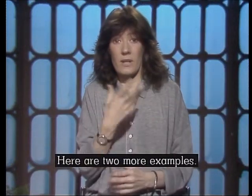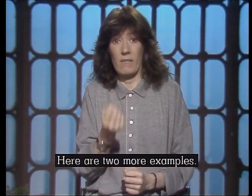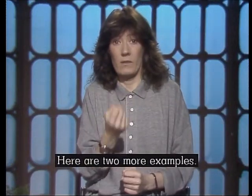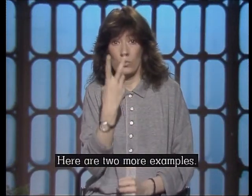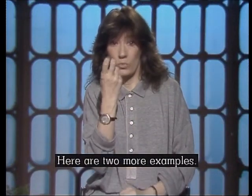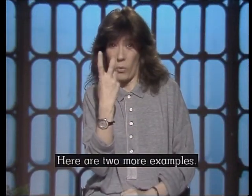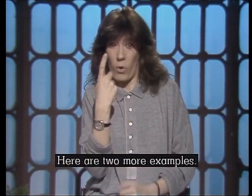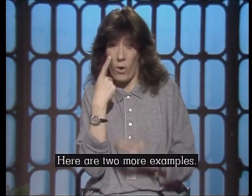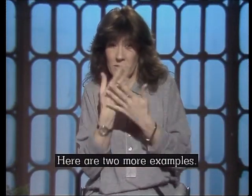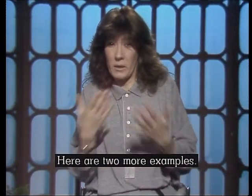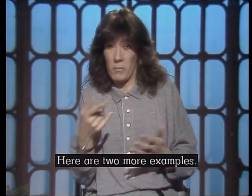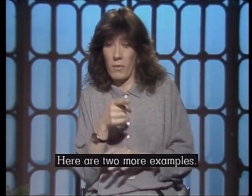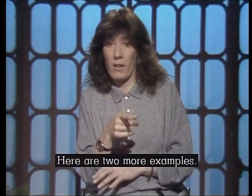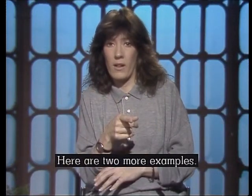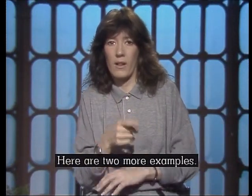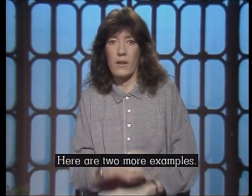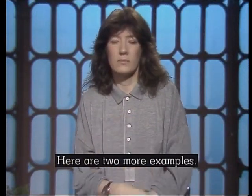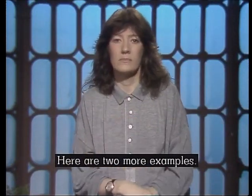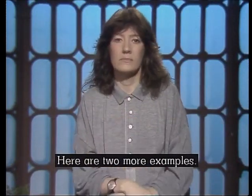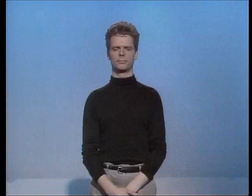Here are 2 more examples.